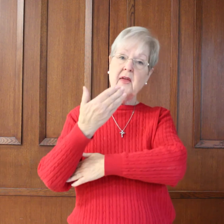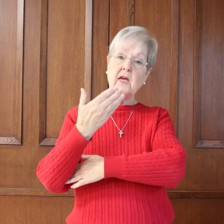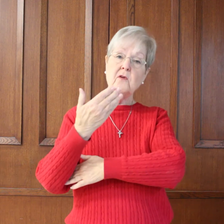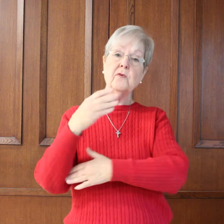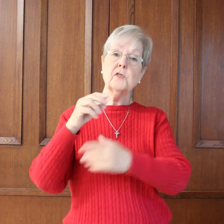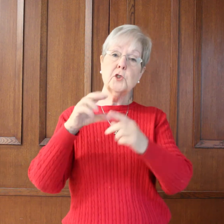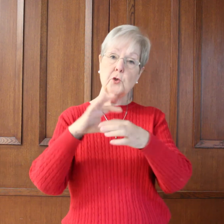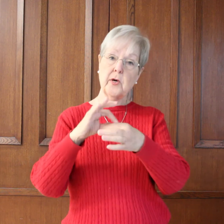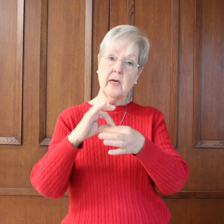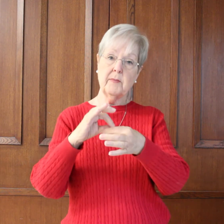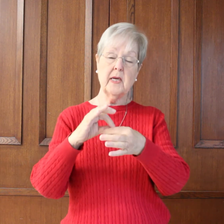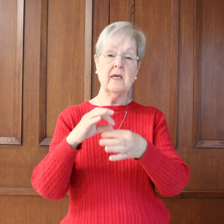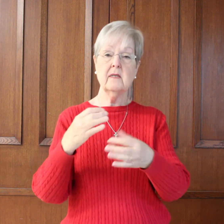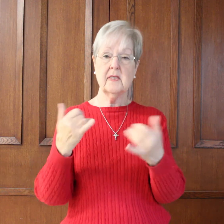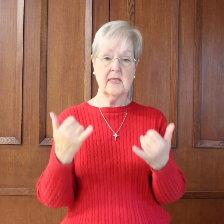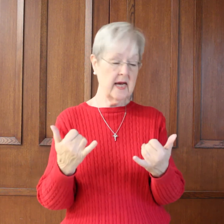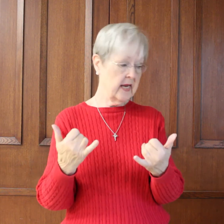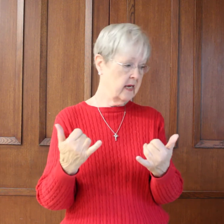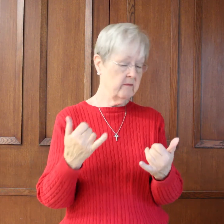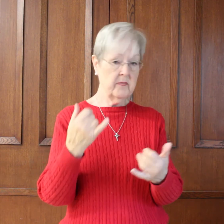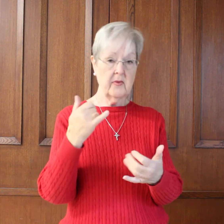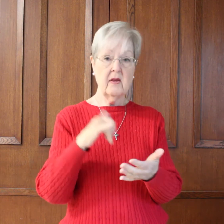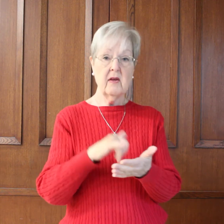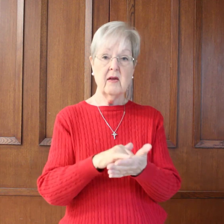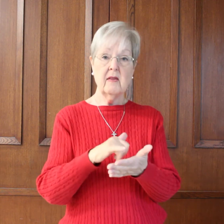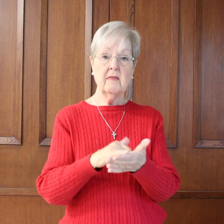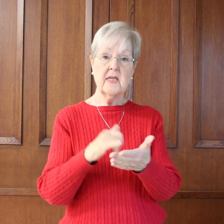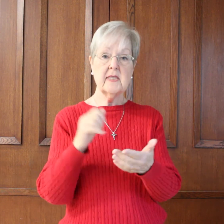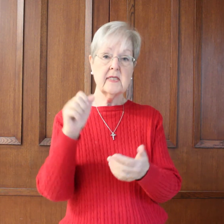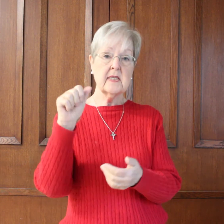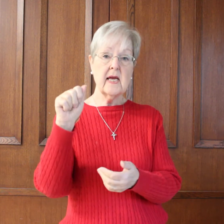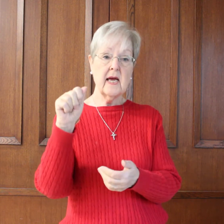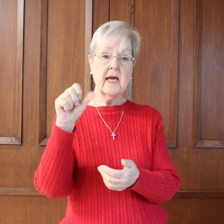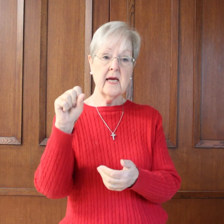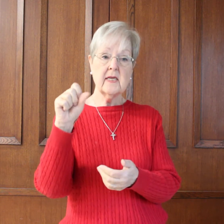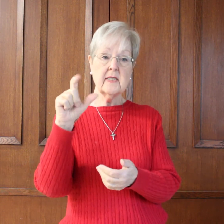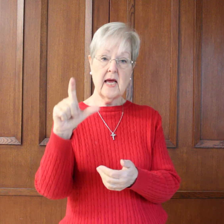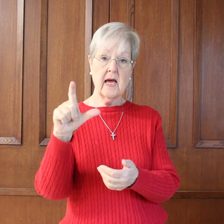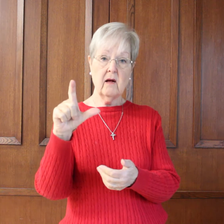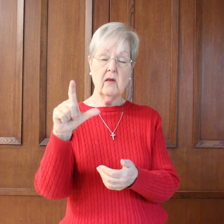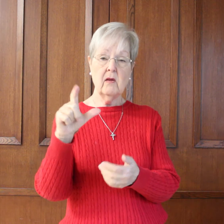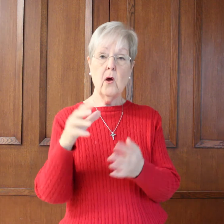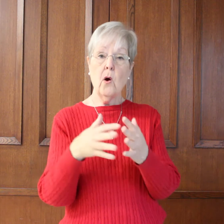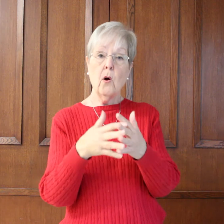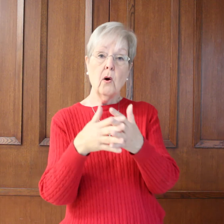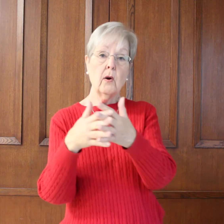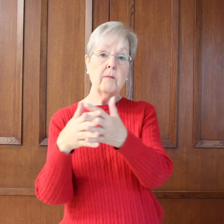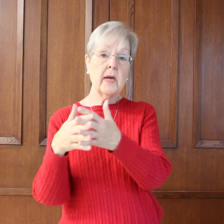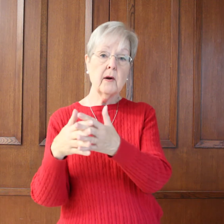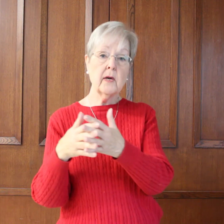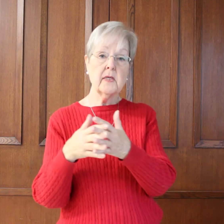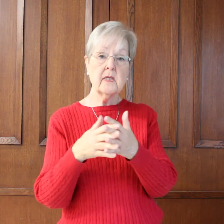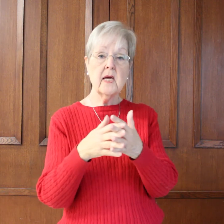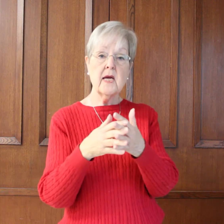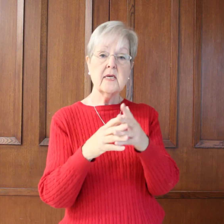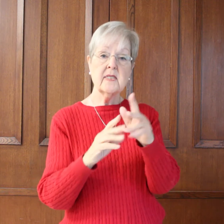Thank you for joining me today. This is ASL, or American